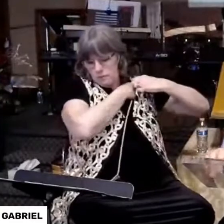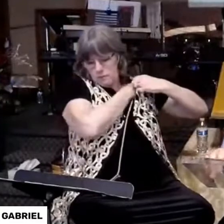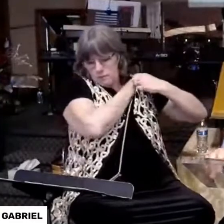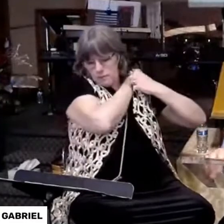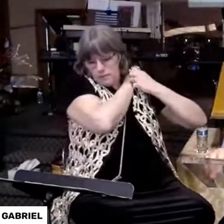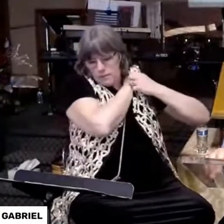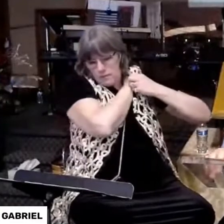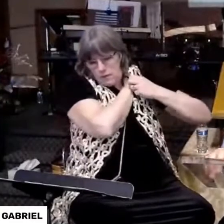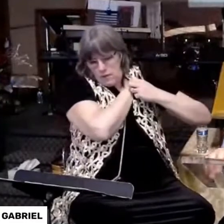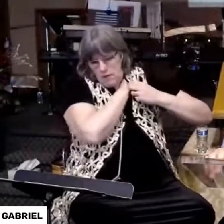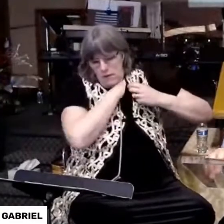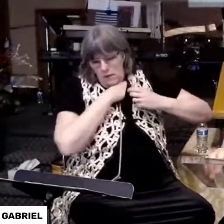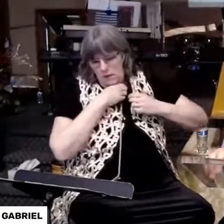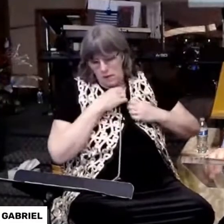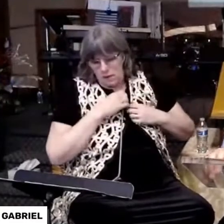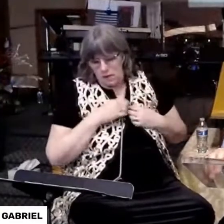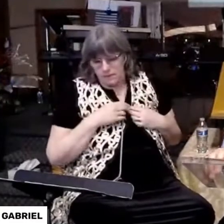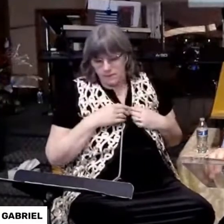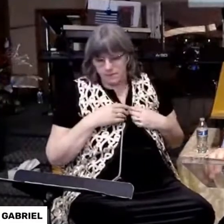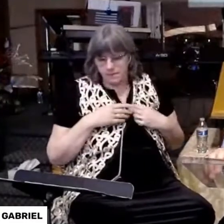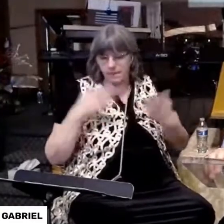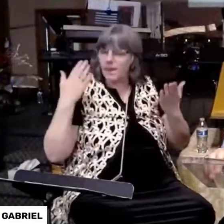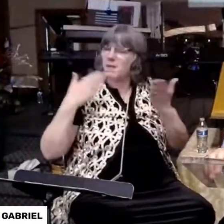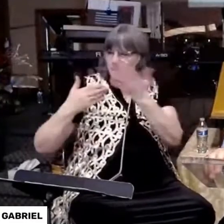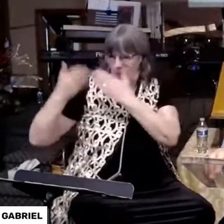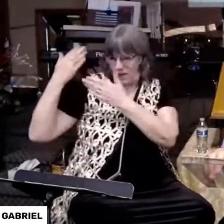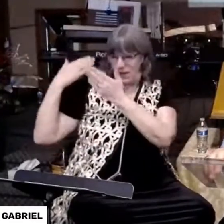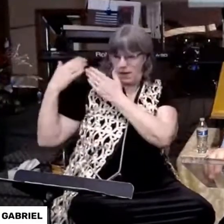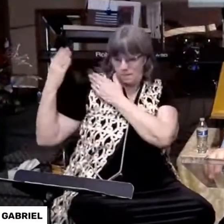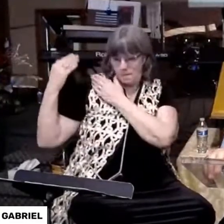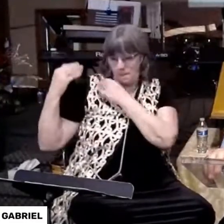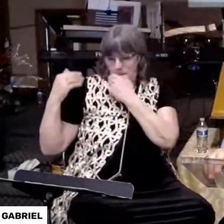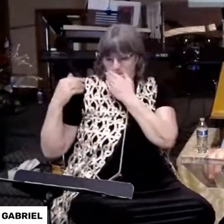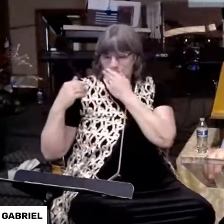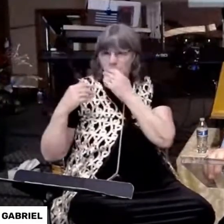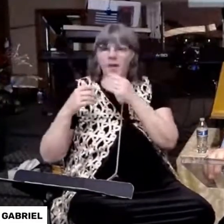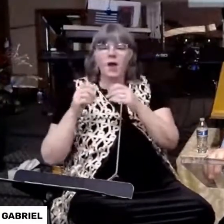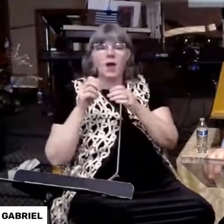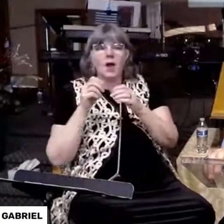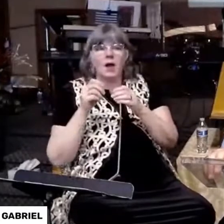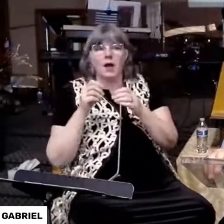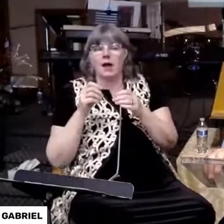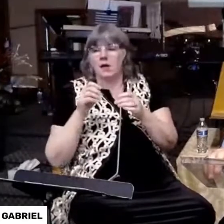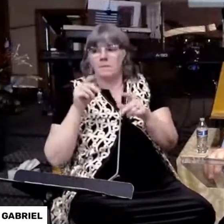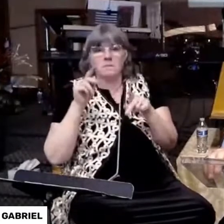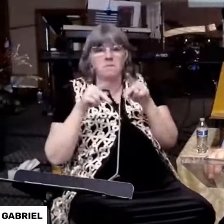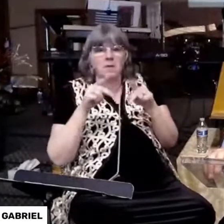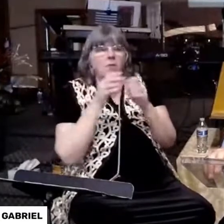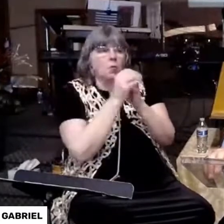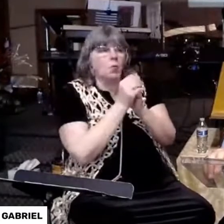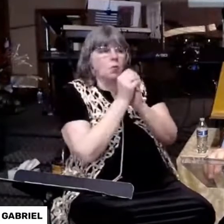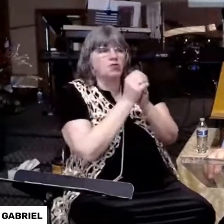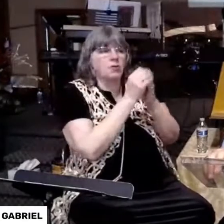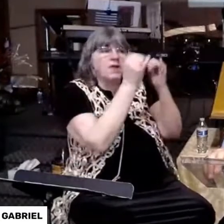In their day, people worshiped gods who controlled the people through fear.